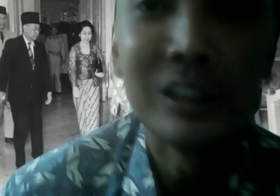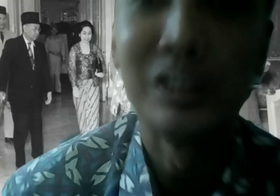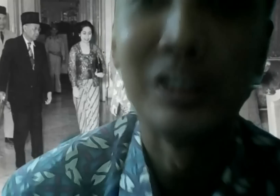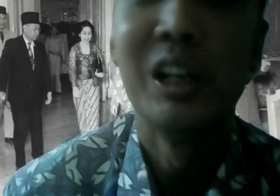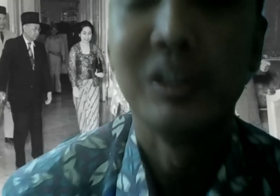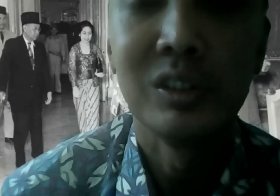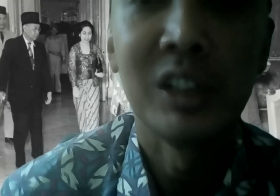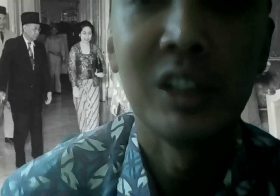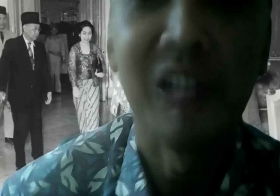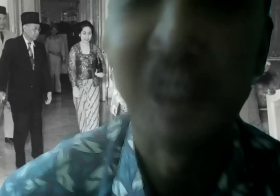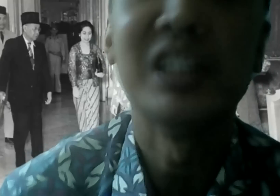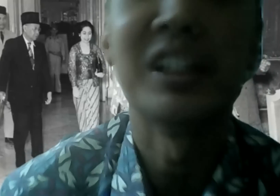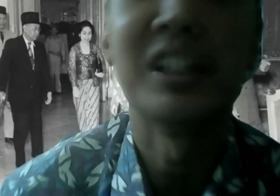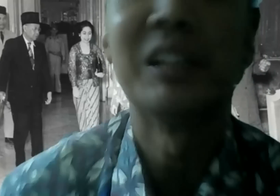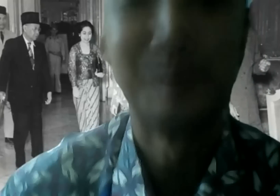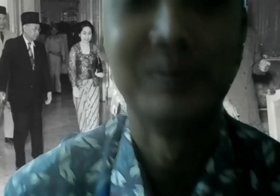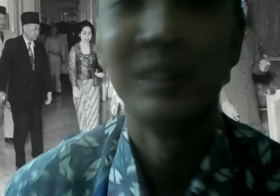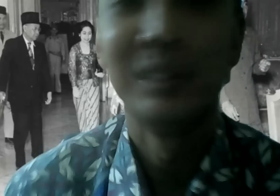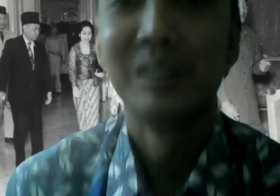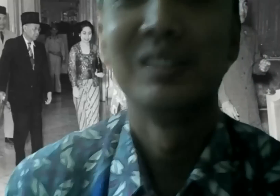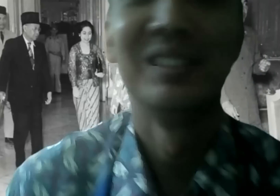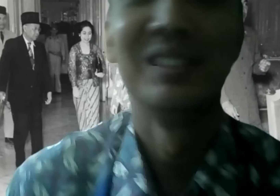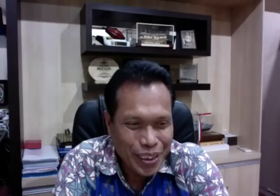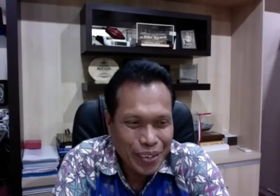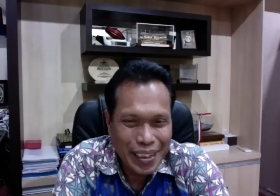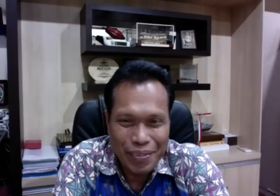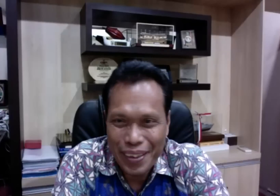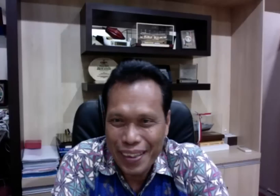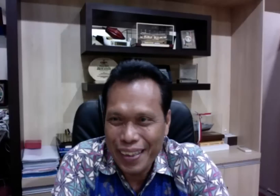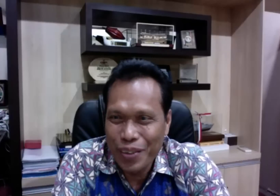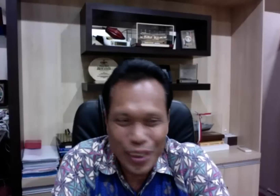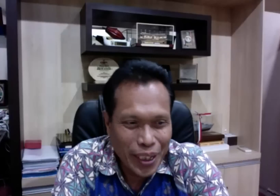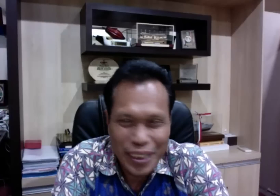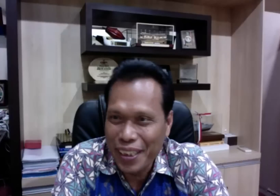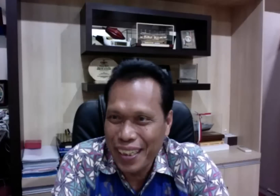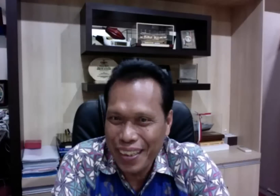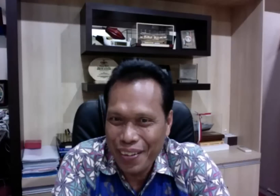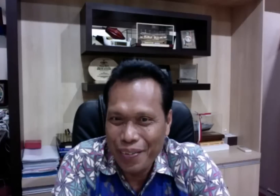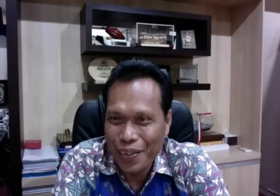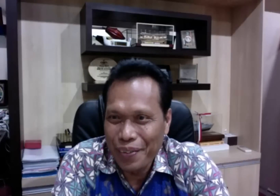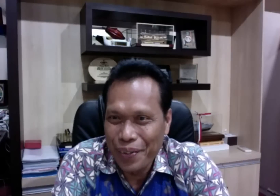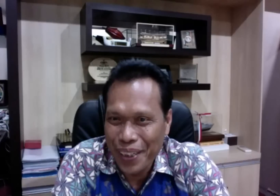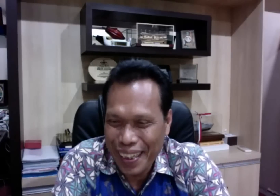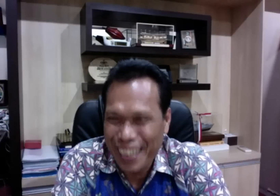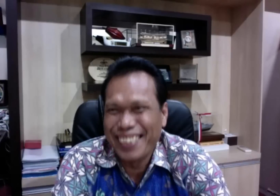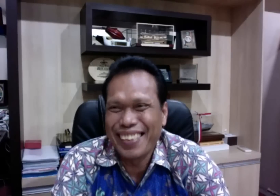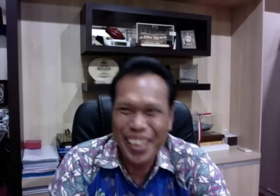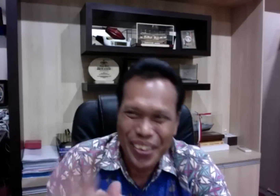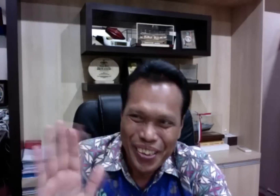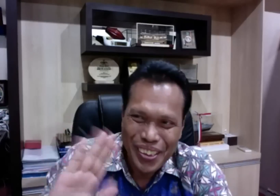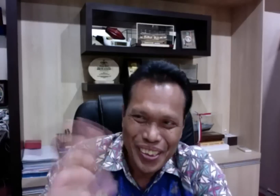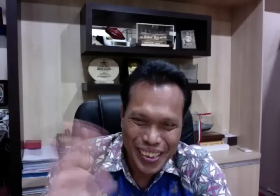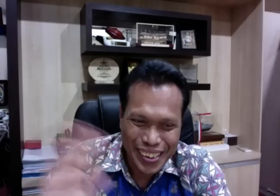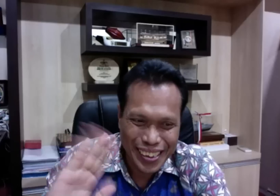his generosity, I think. Thank you. You are welcome. And you are so energetic for everybody. Yeah. Thank